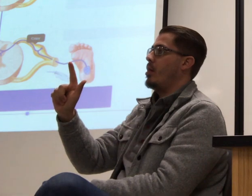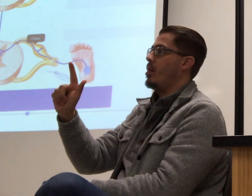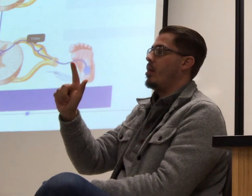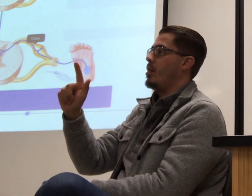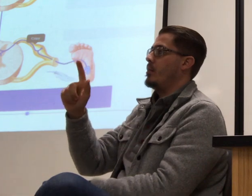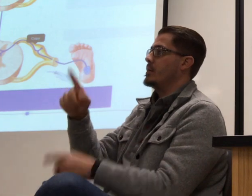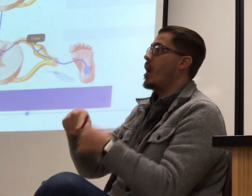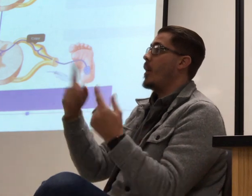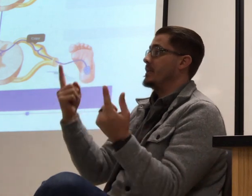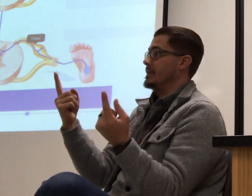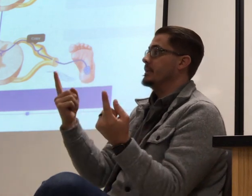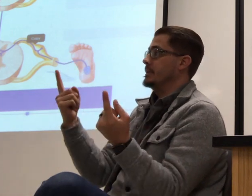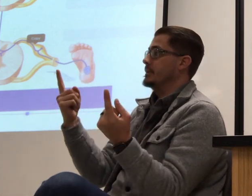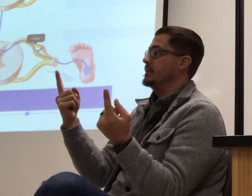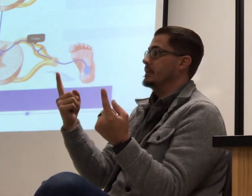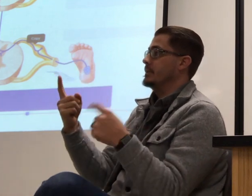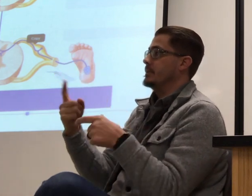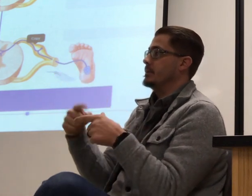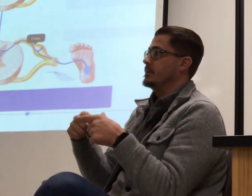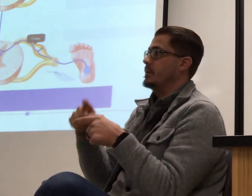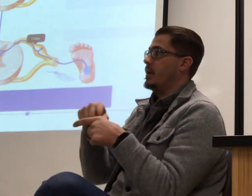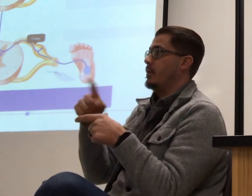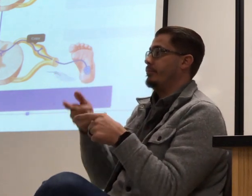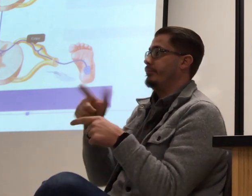is opposite side.